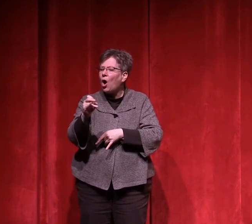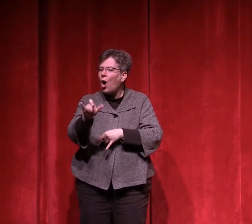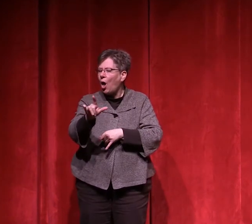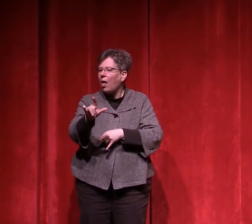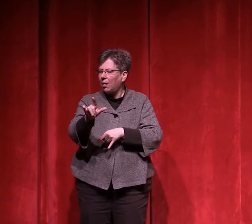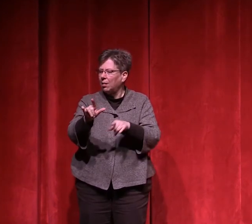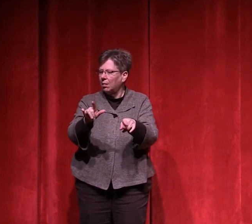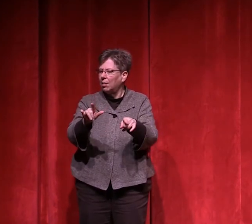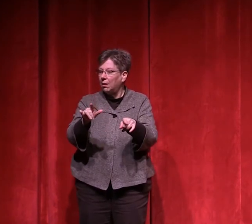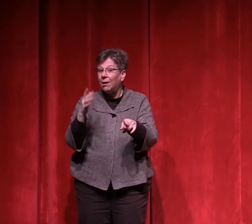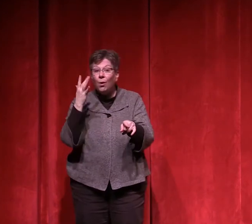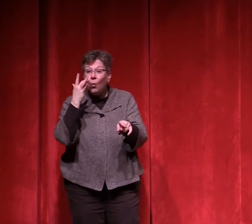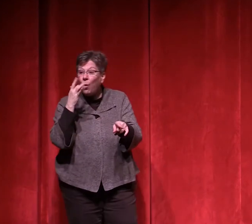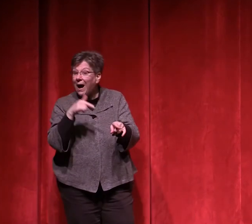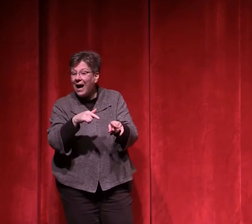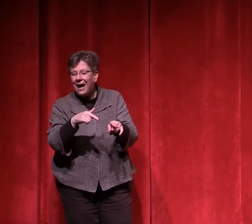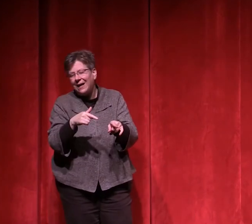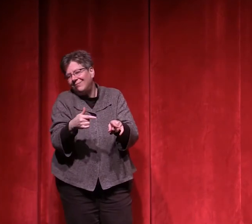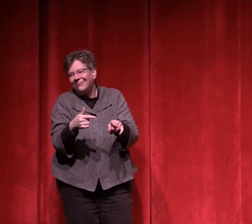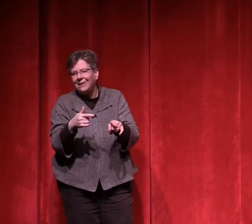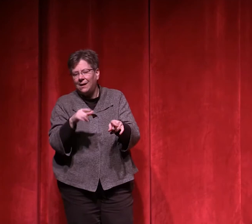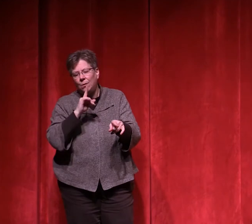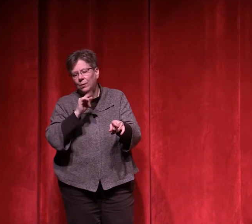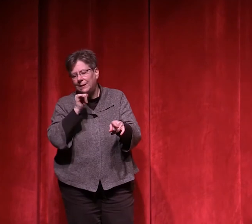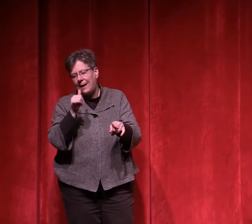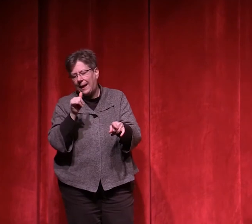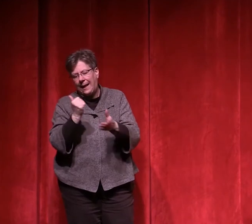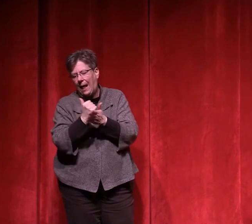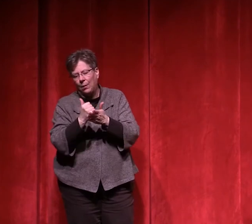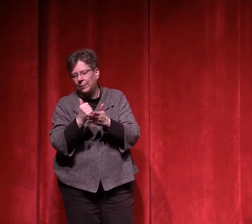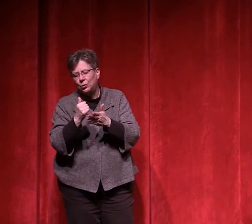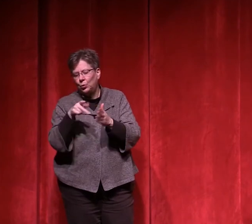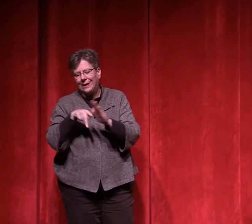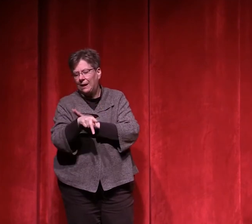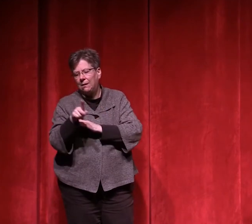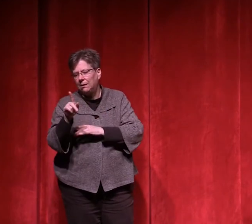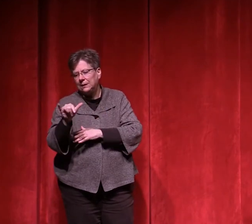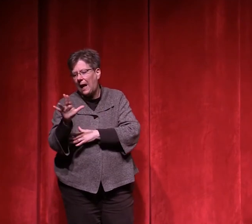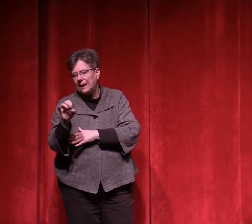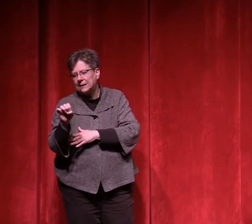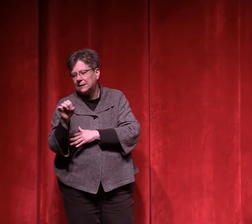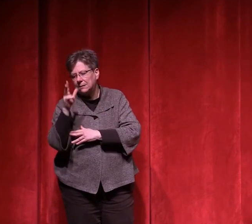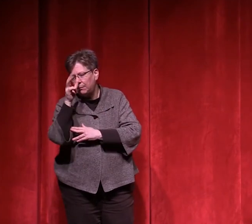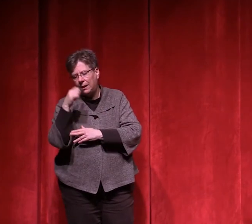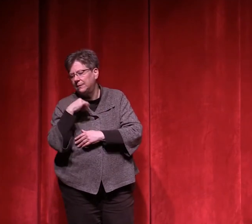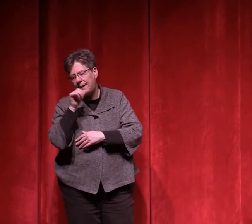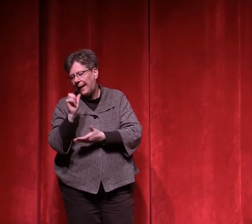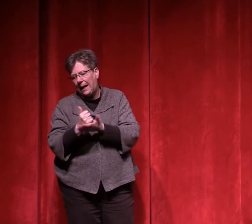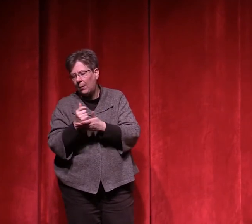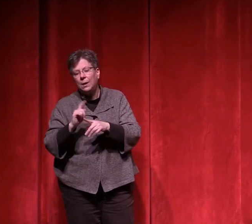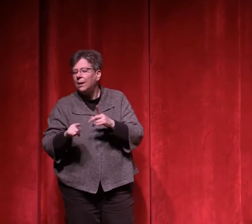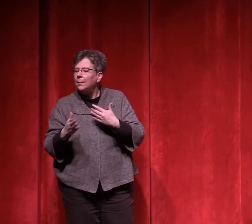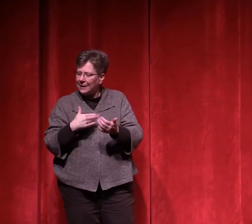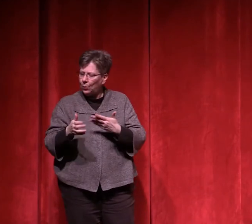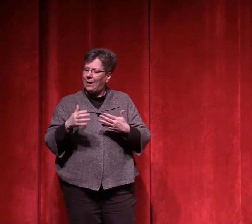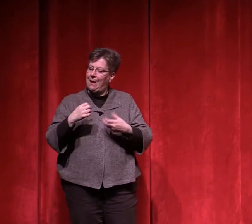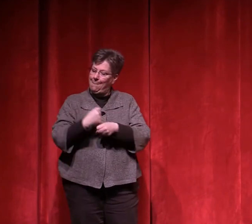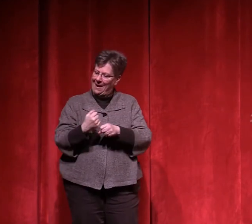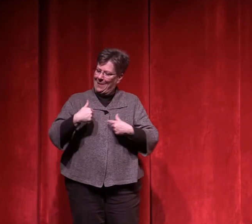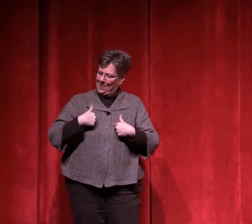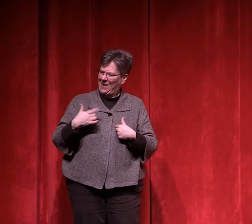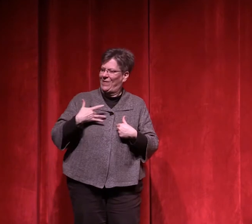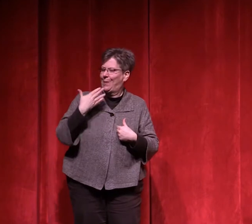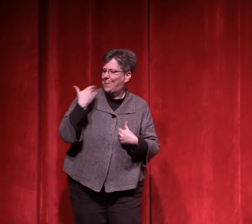it makes me feel better. Rubbing alcohol does nothing for lice. Nothing. It doesn't stop them for a